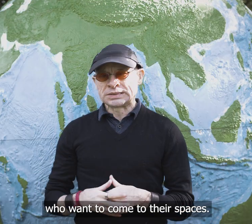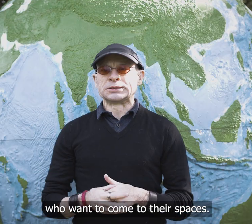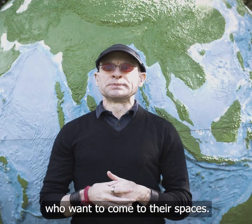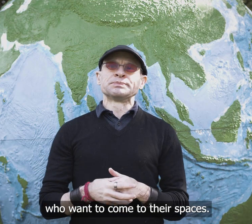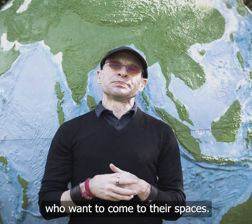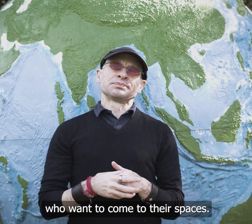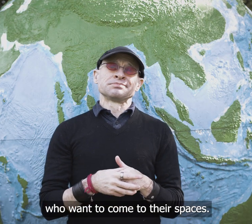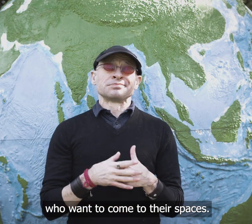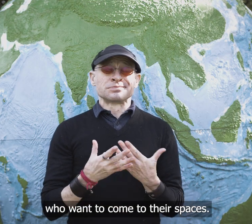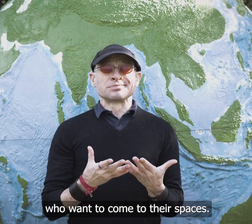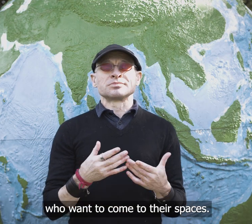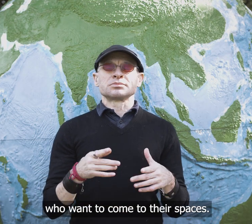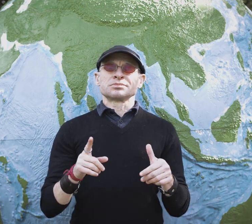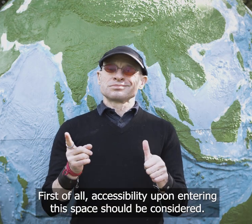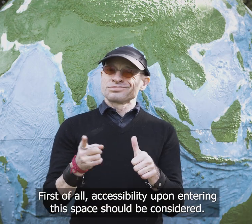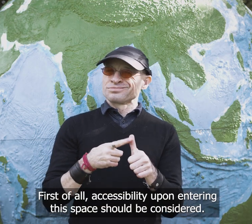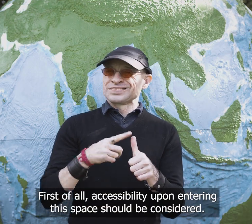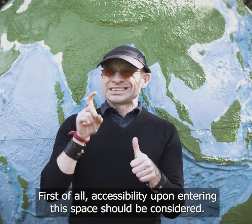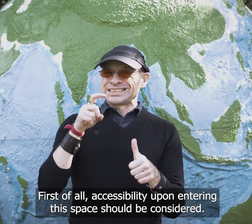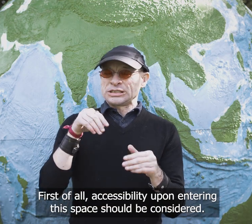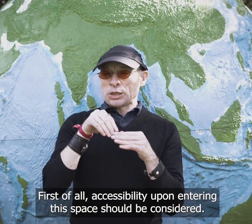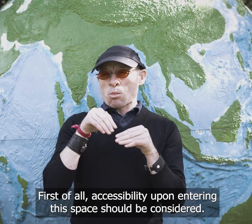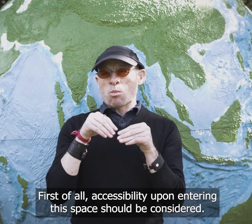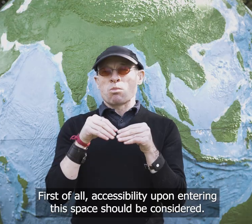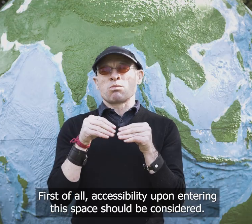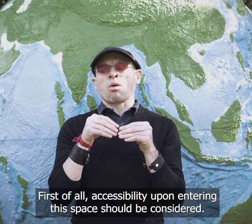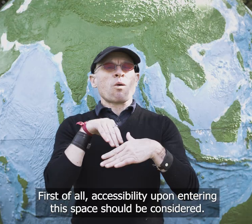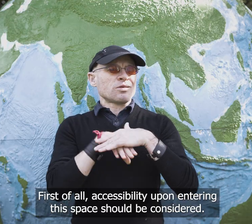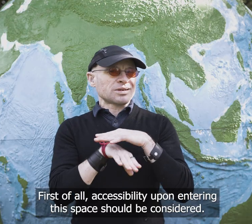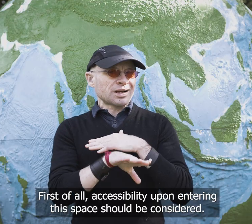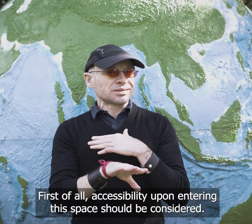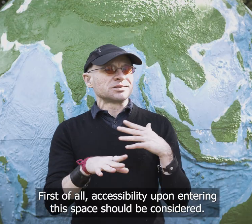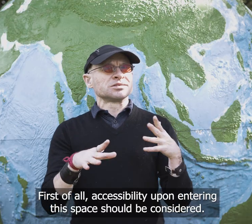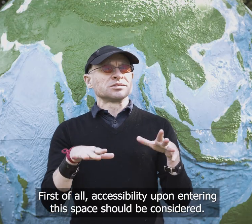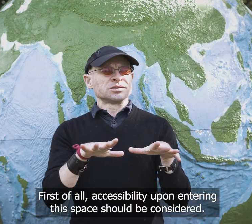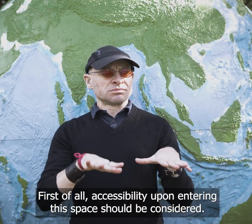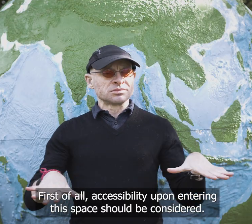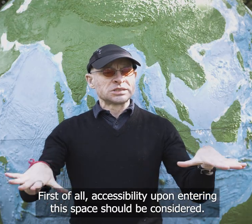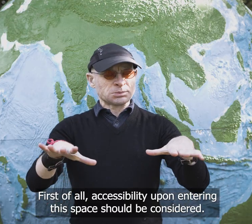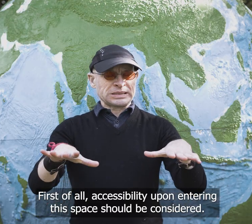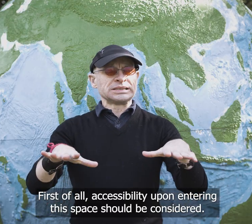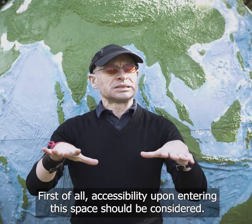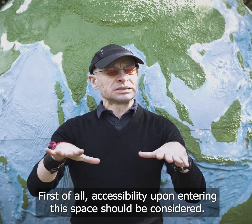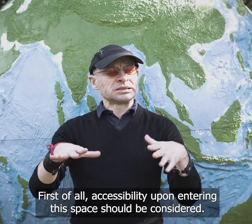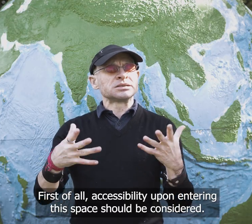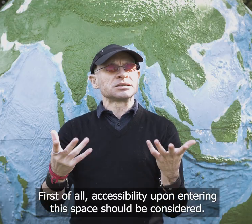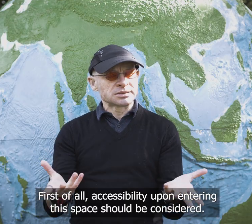spaces. First of all, accessibility upon entering the space should be